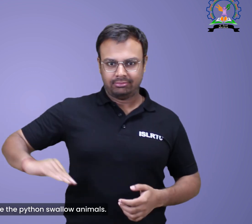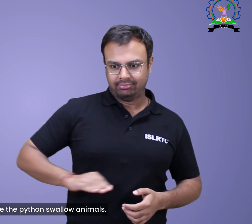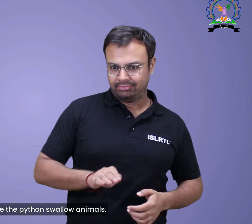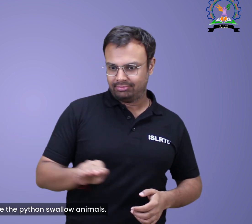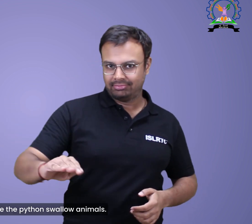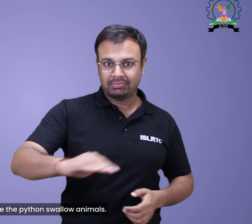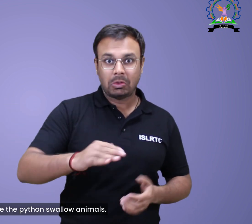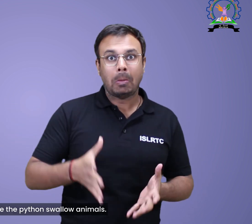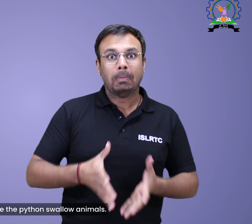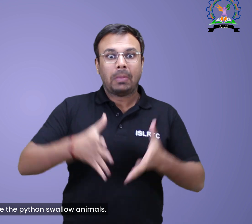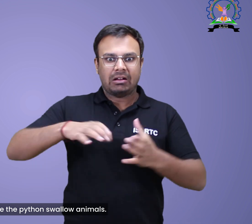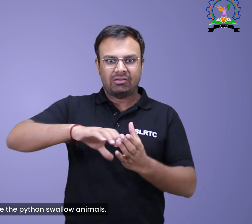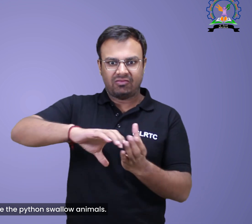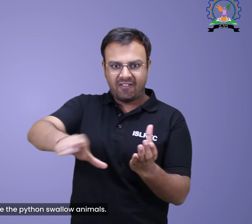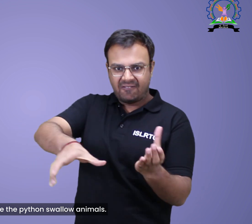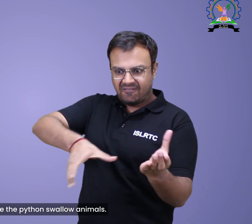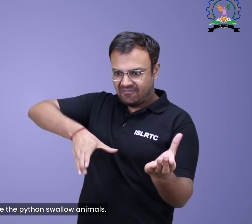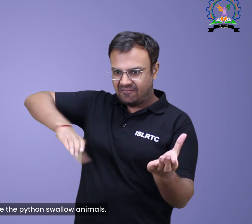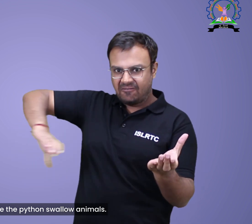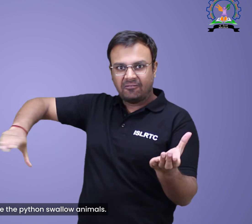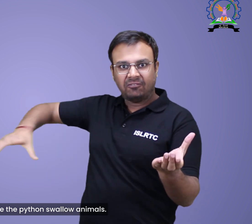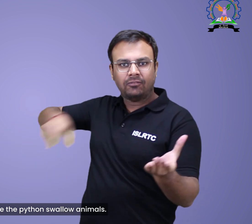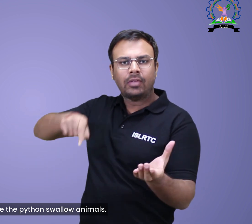Times snakes like the python swallow animals.